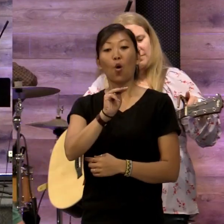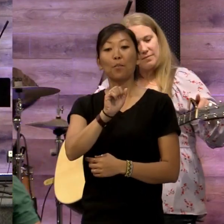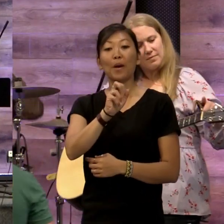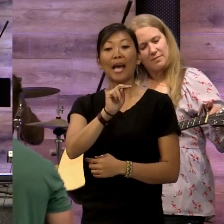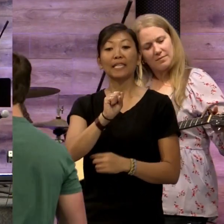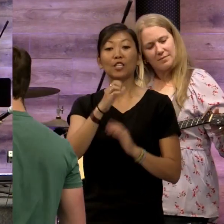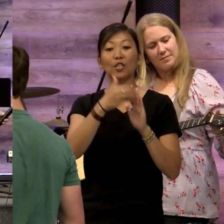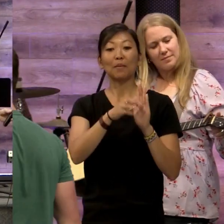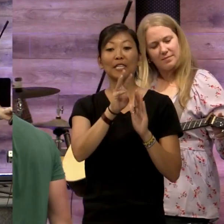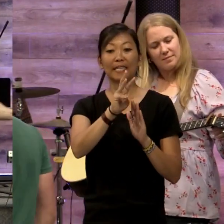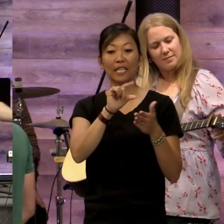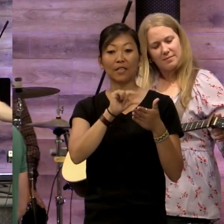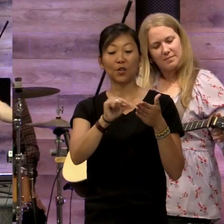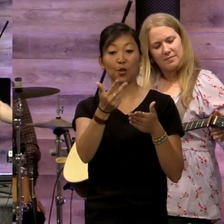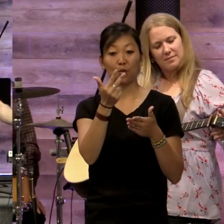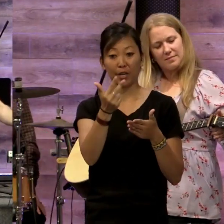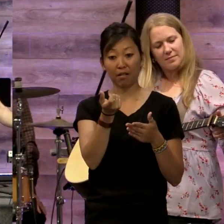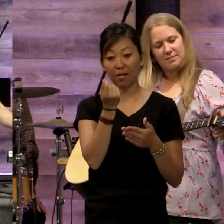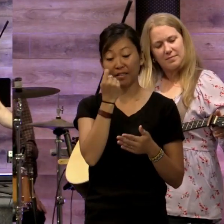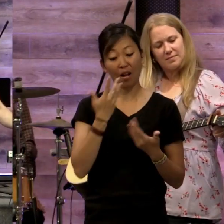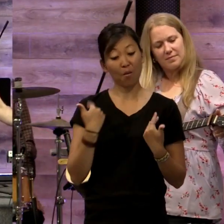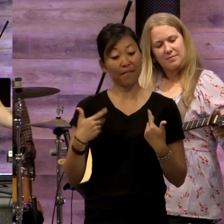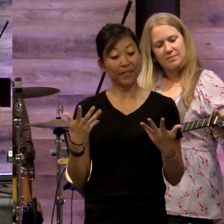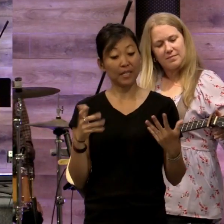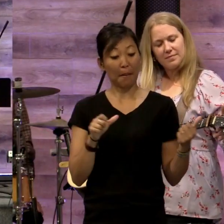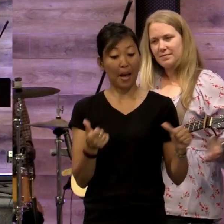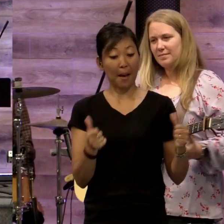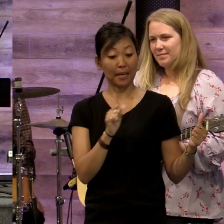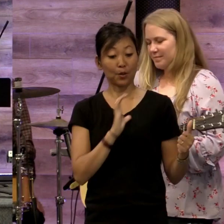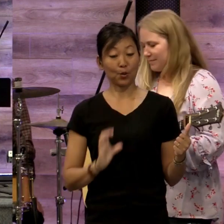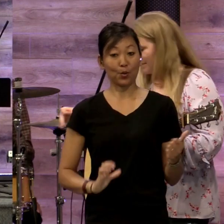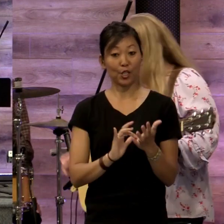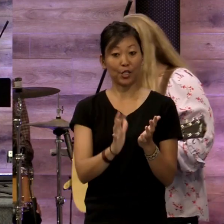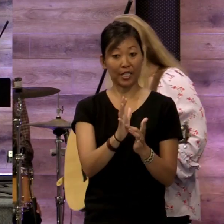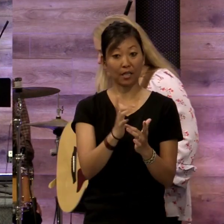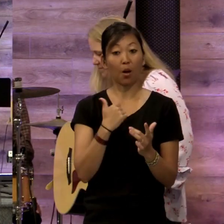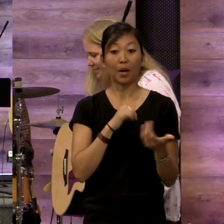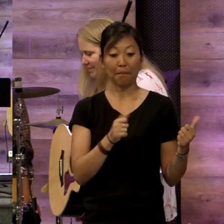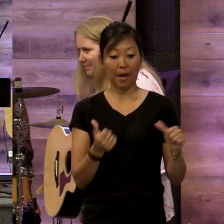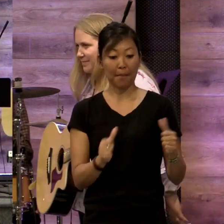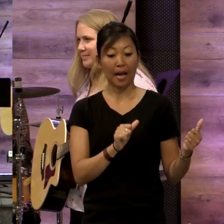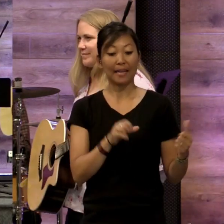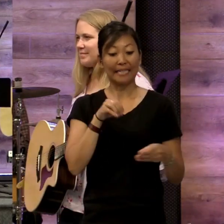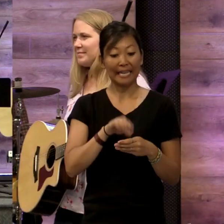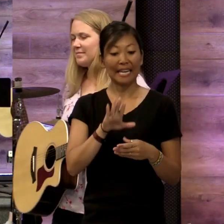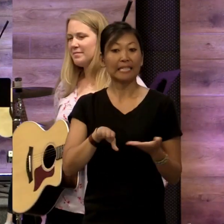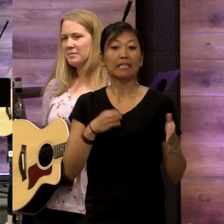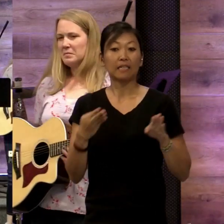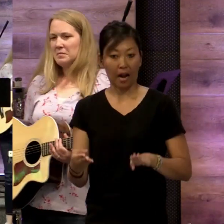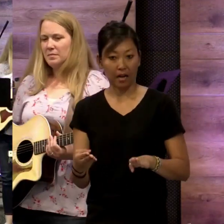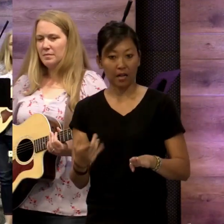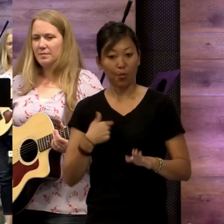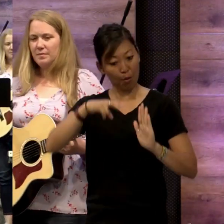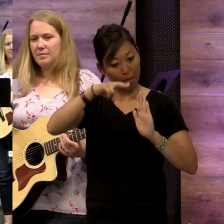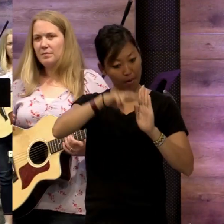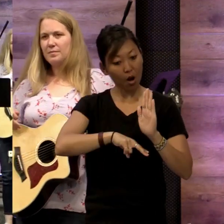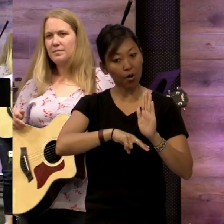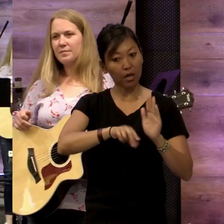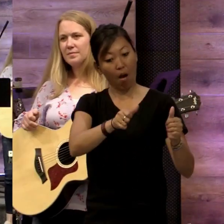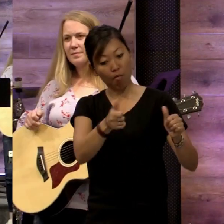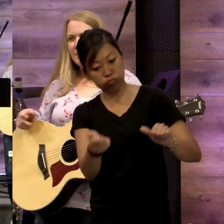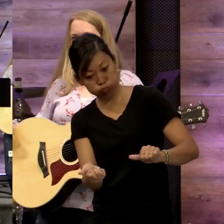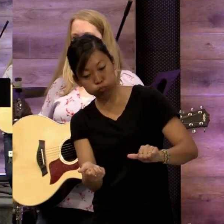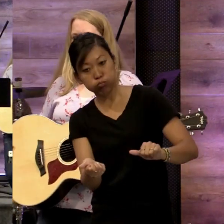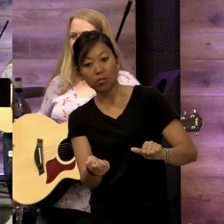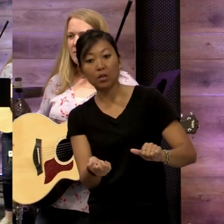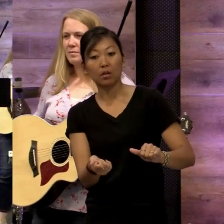6, verse 3, it says, "Do you not know that all of us who have been baptized into Christ Jesus were baptized into his death? We were buried, therefore,